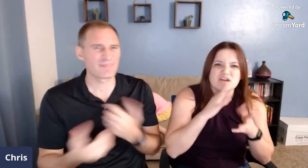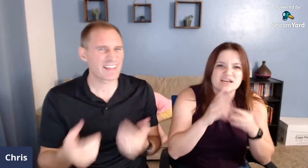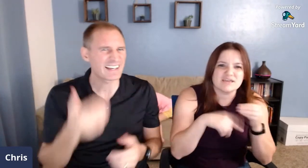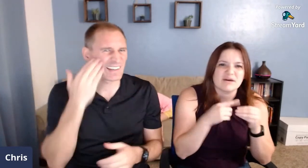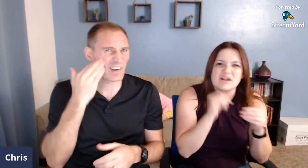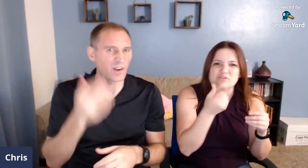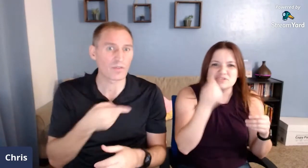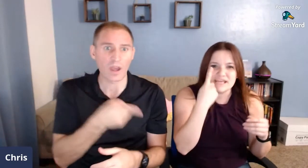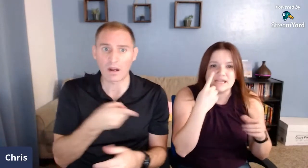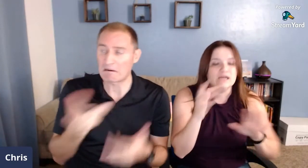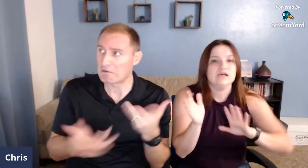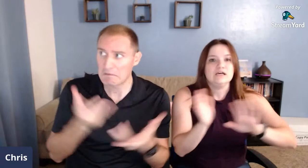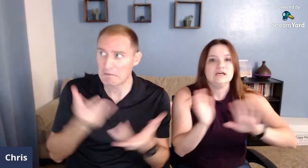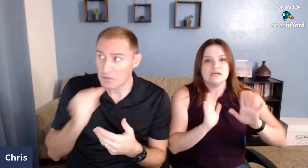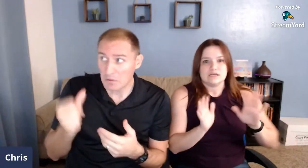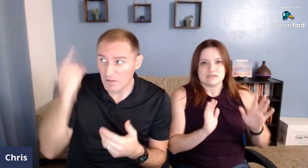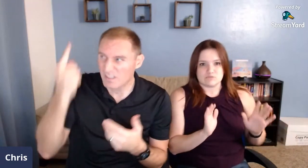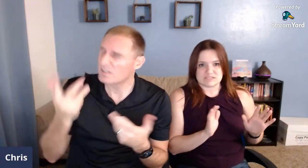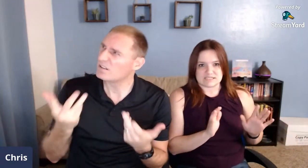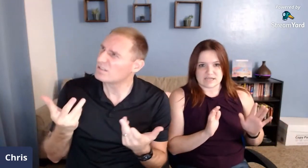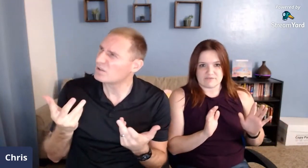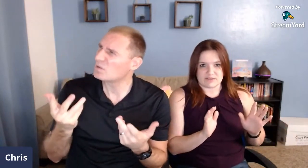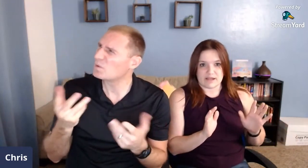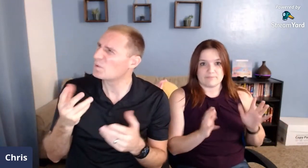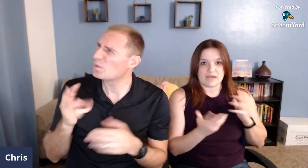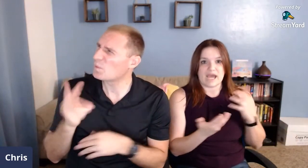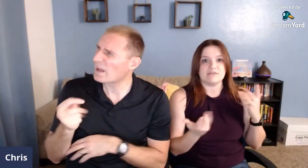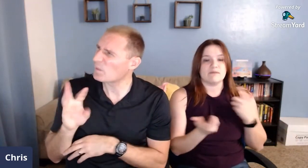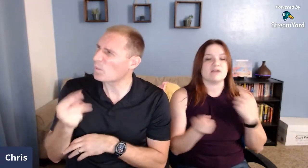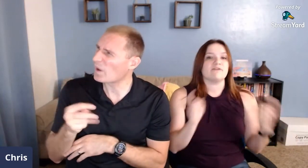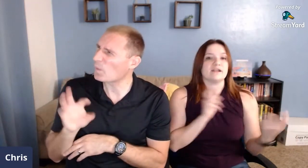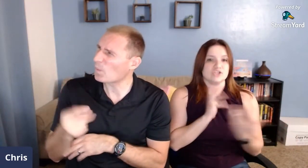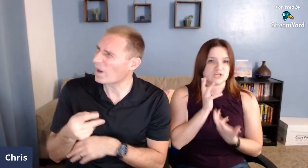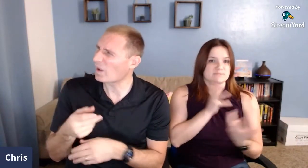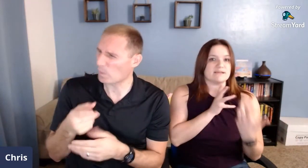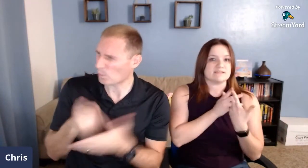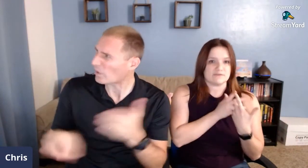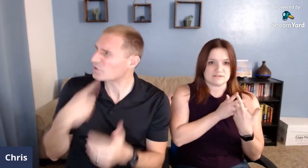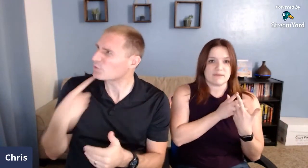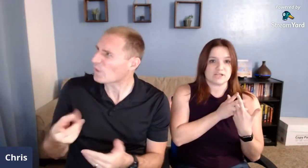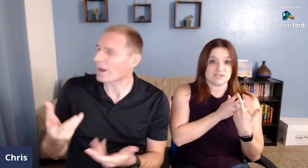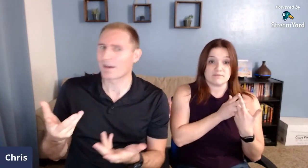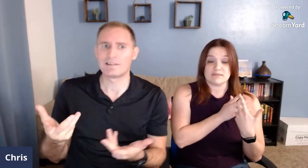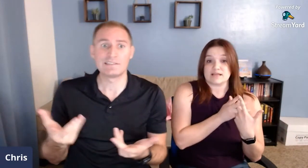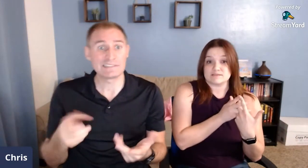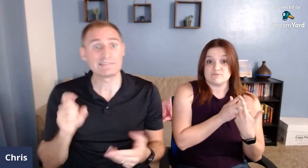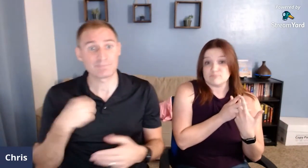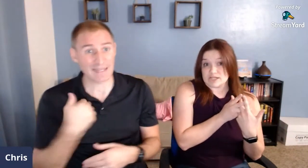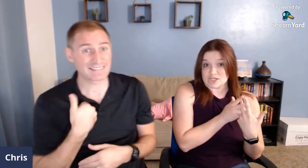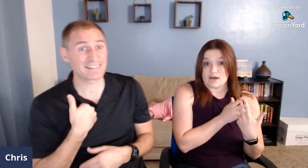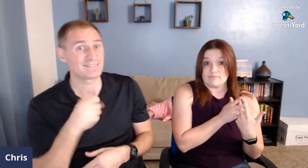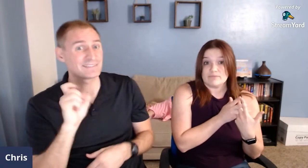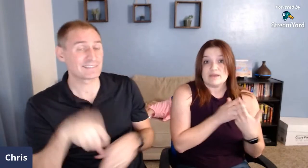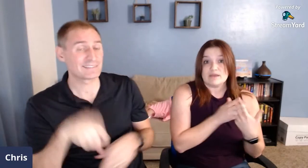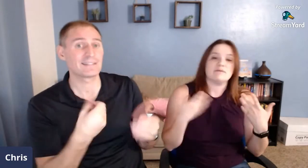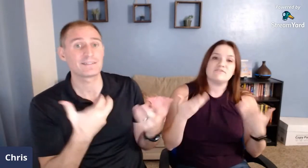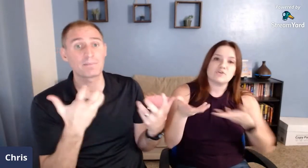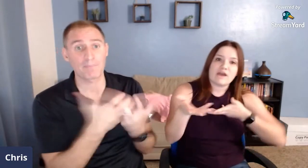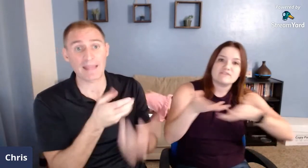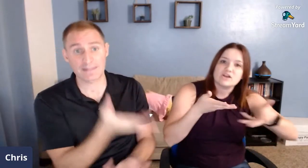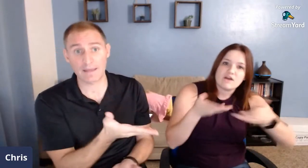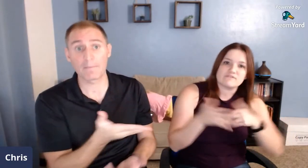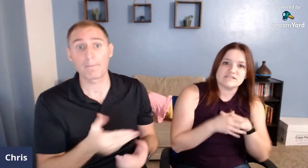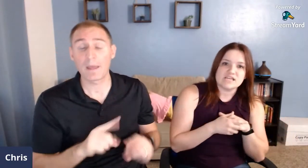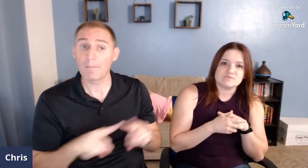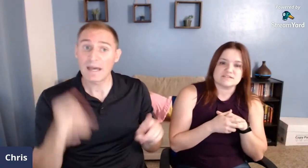mean? What are you talking about? I don't understand. It wasn't the time for that. I had to modify and adjust myself to match that. That's my job. But if